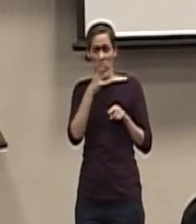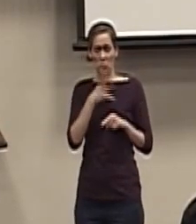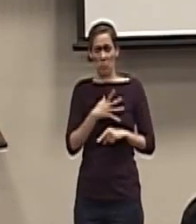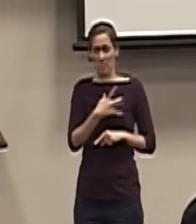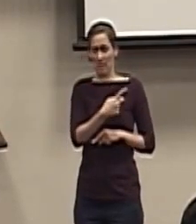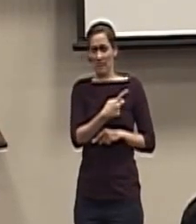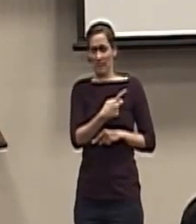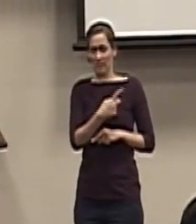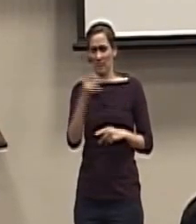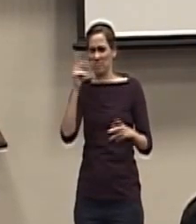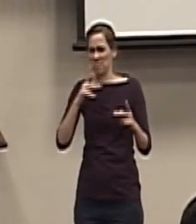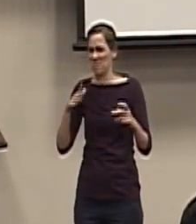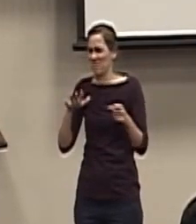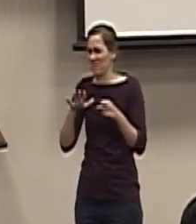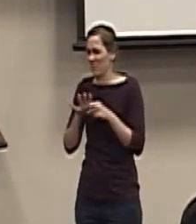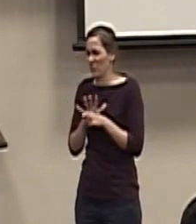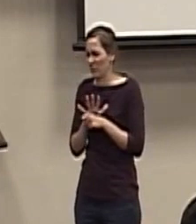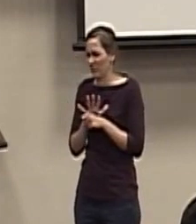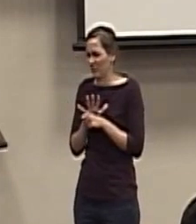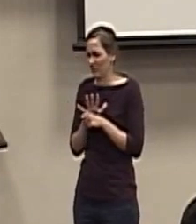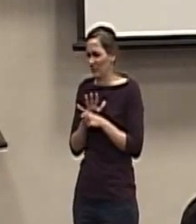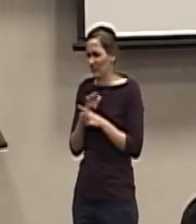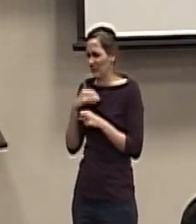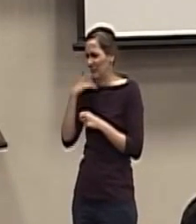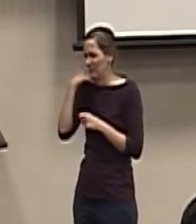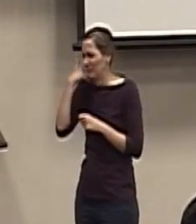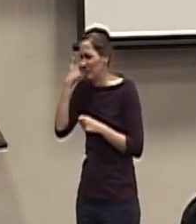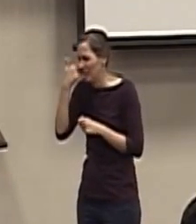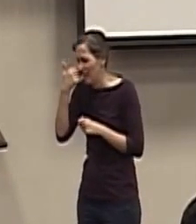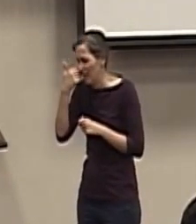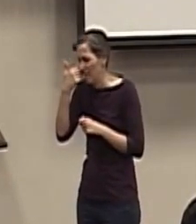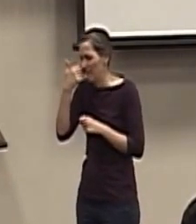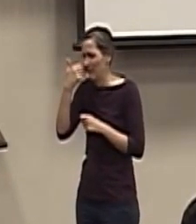are full of shame and guilt and sin